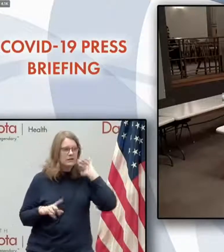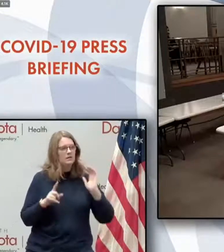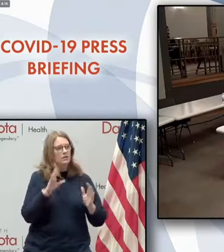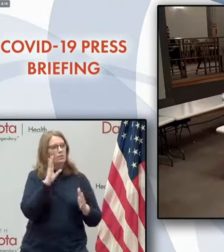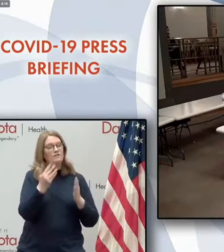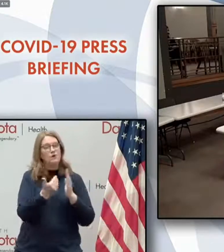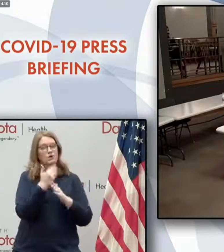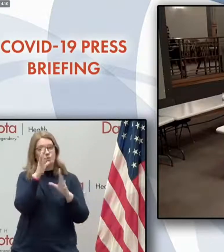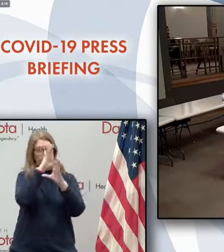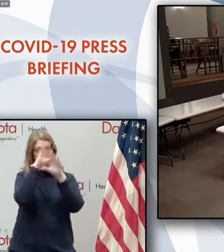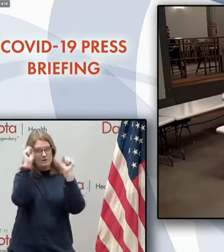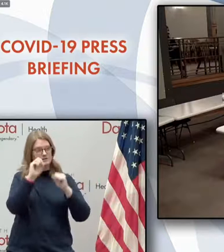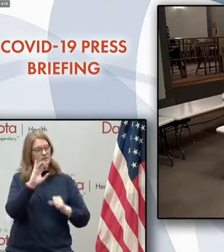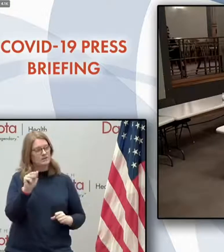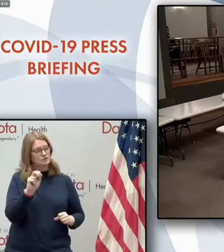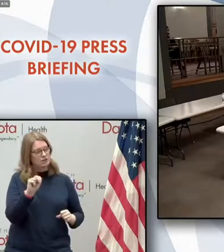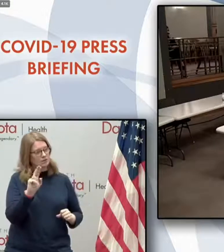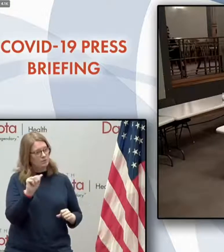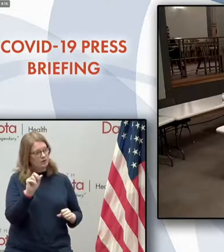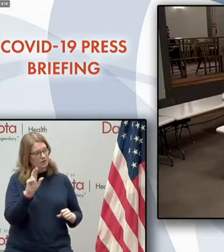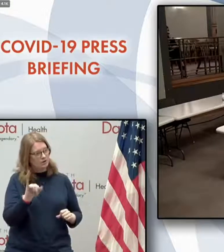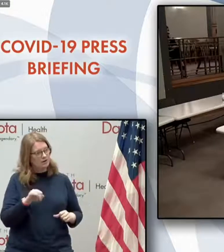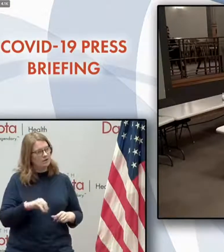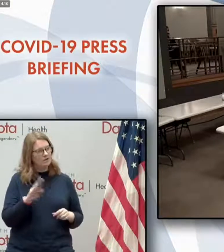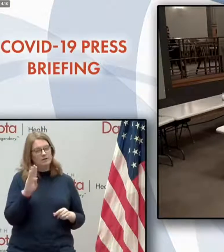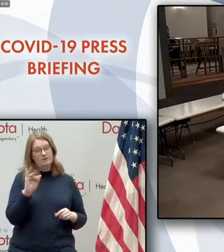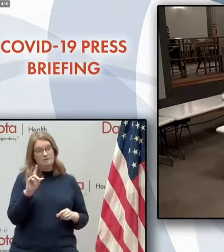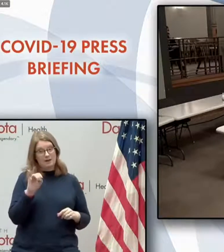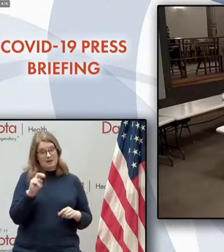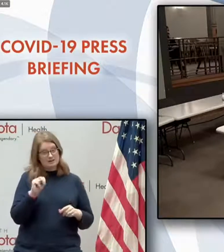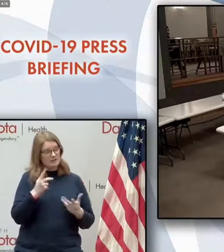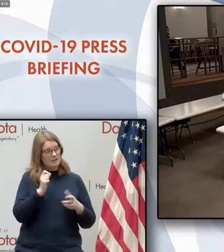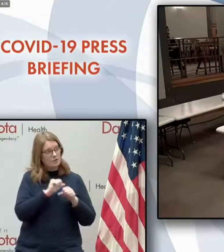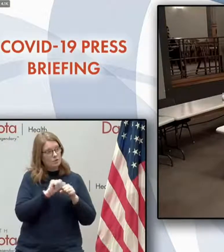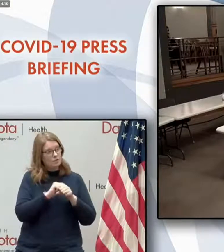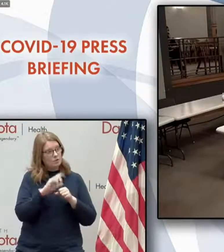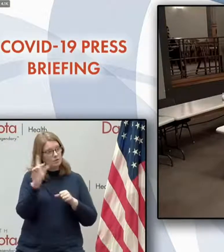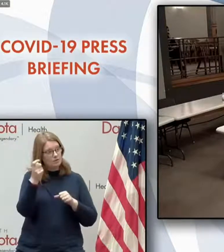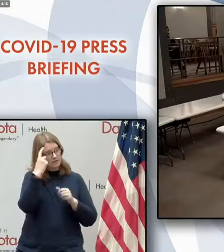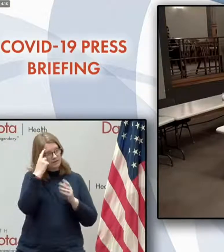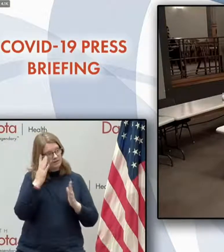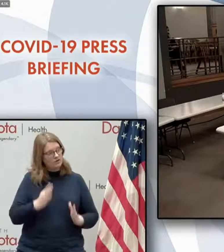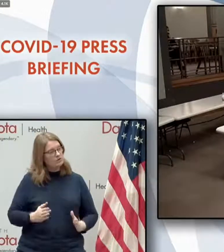in January, and Biden said that he would work with governors